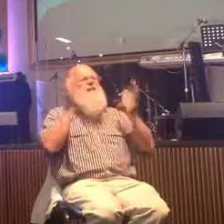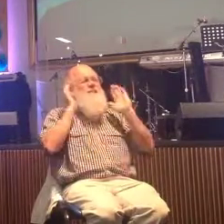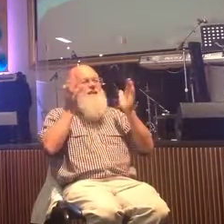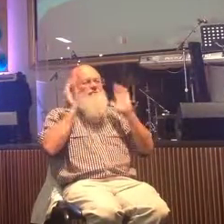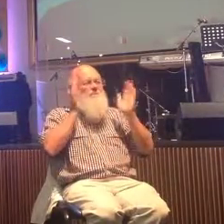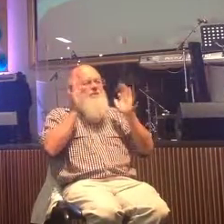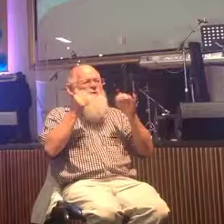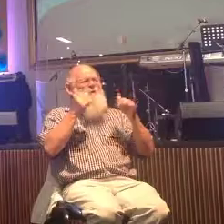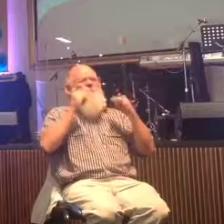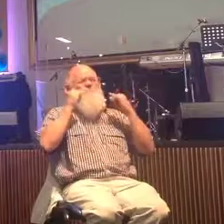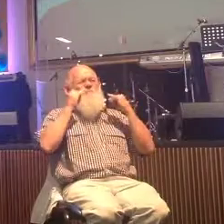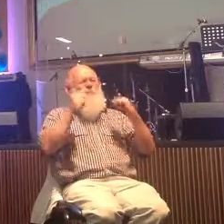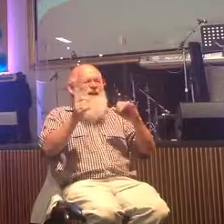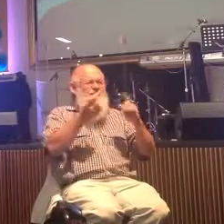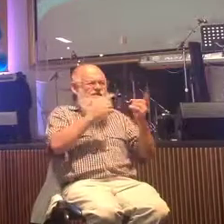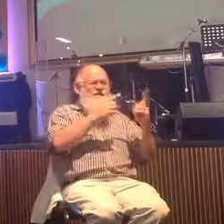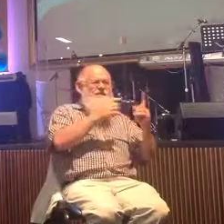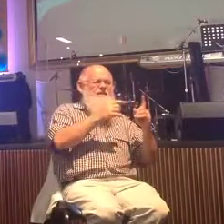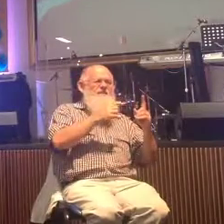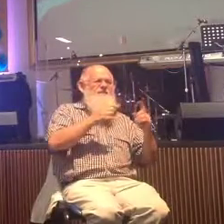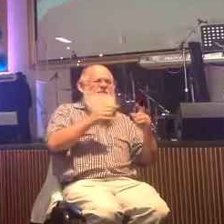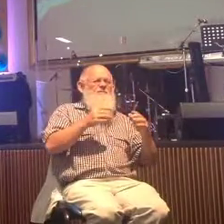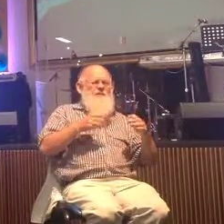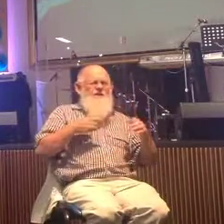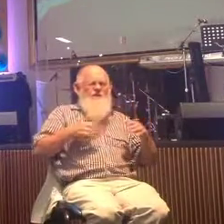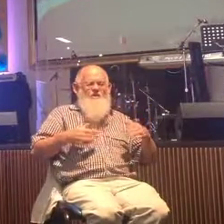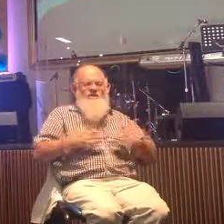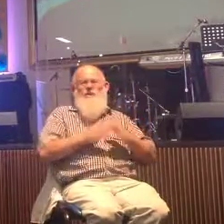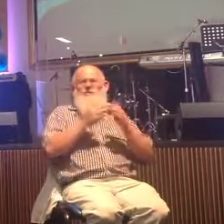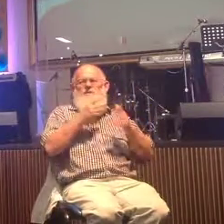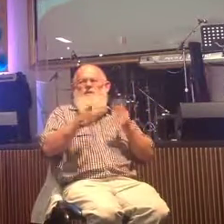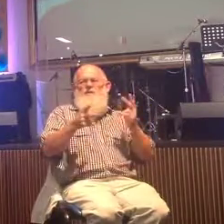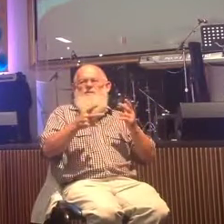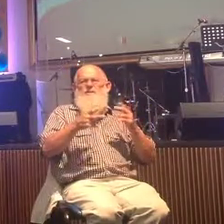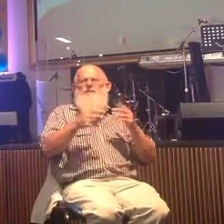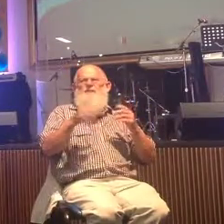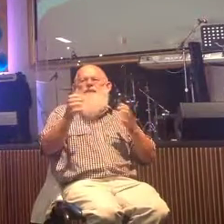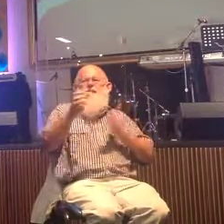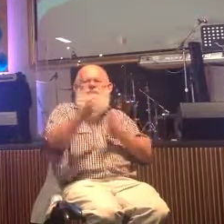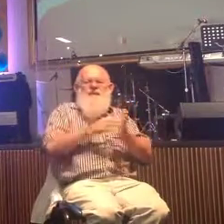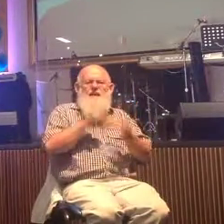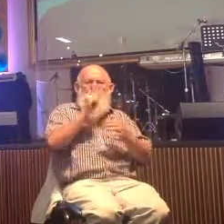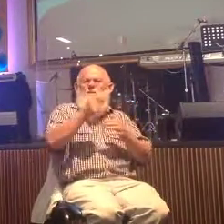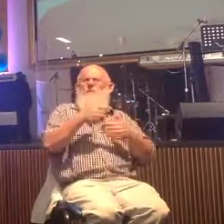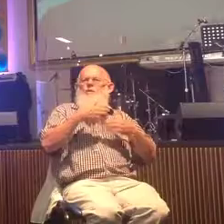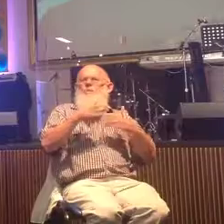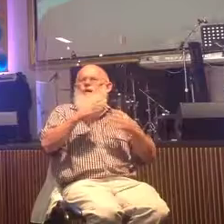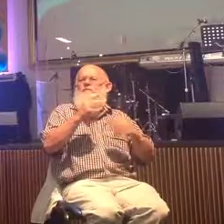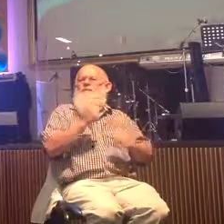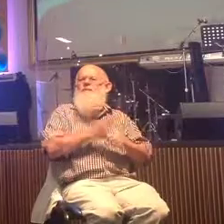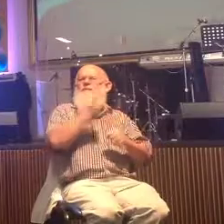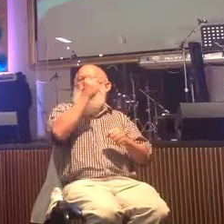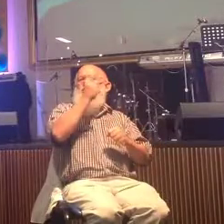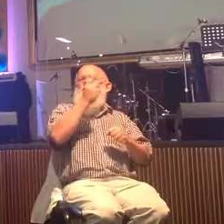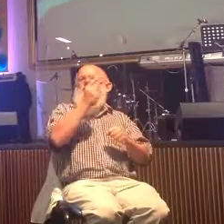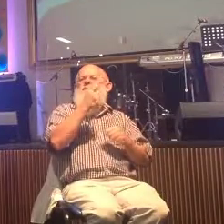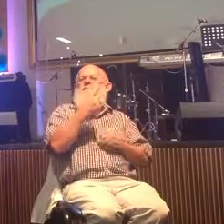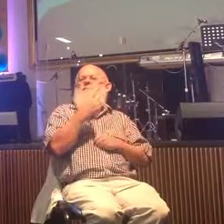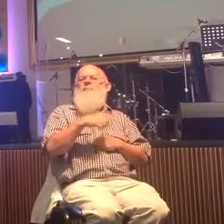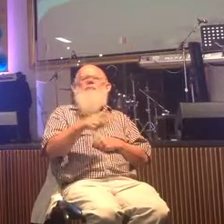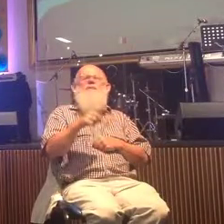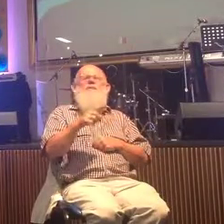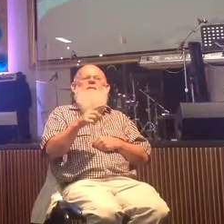all manner of things that would draw you out of our God-given culture and into the culture of the world. The Decapolis was